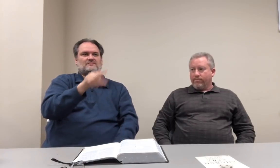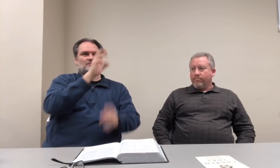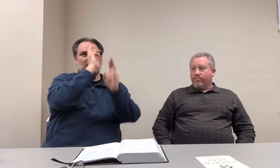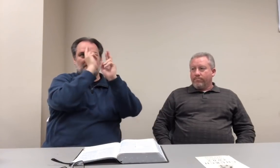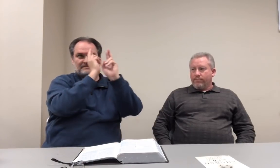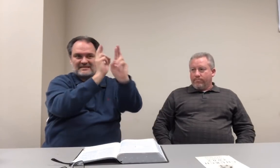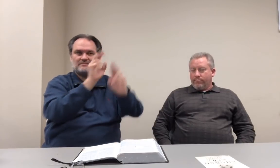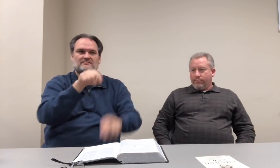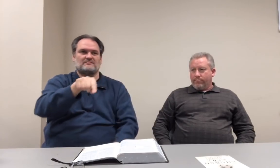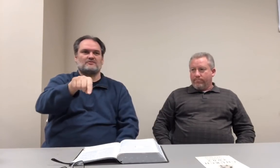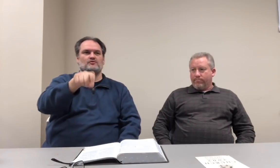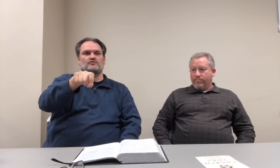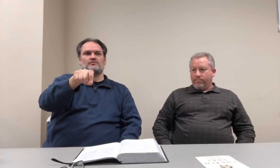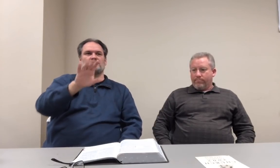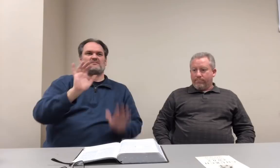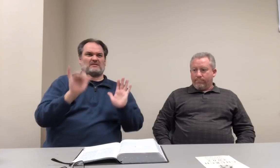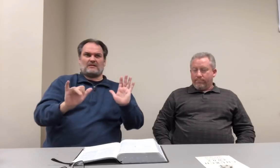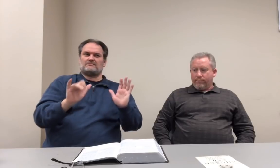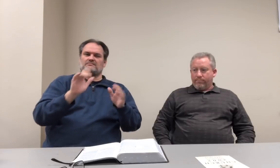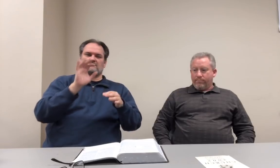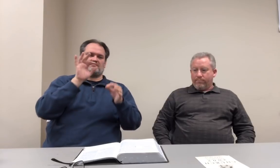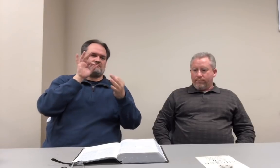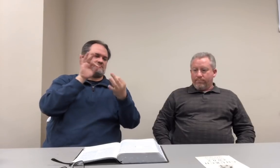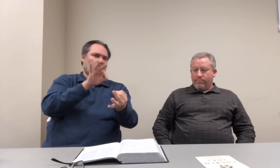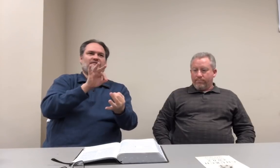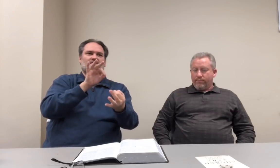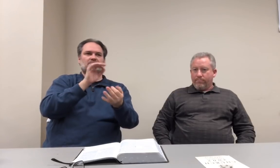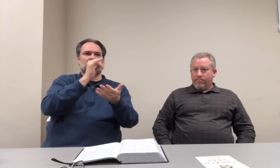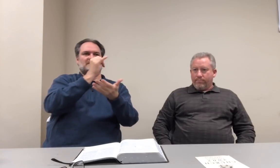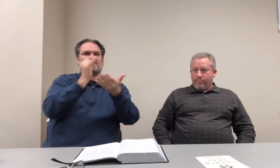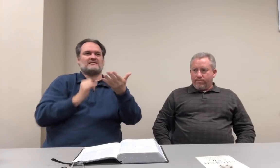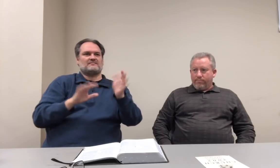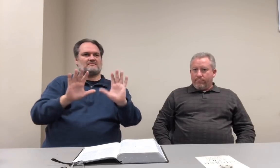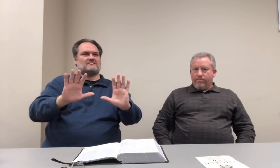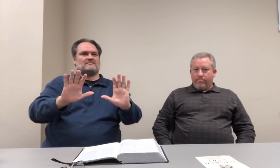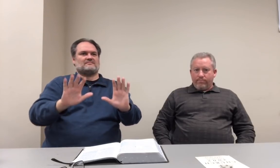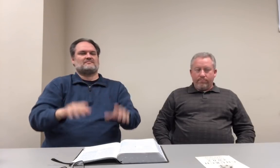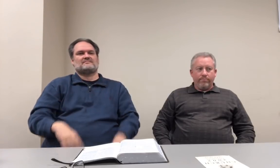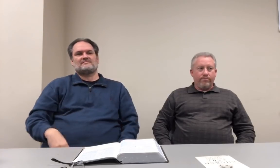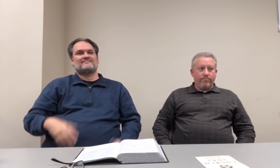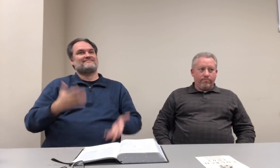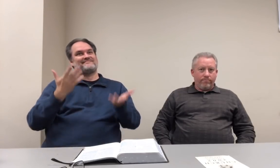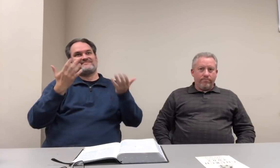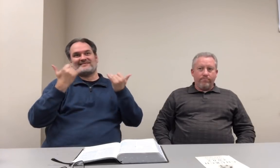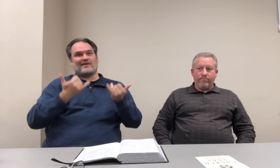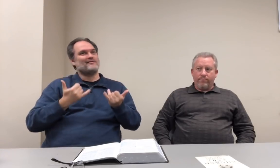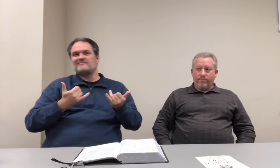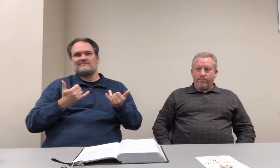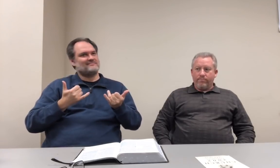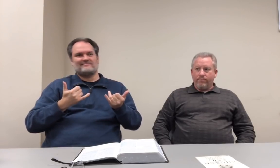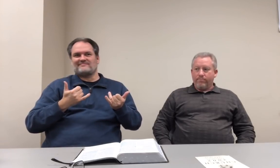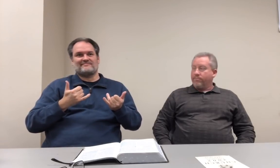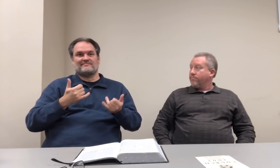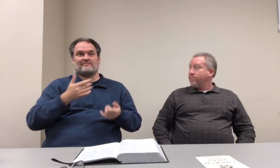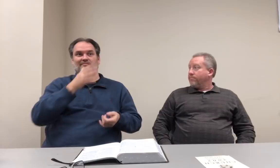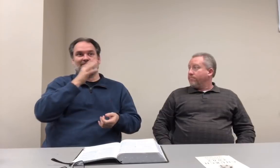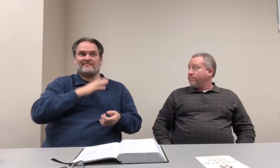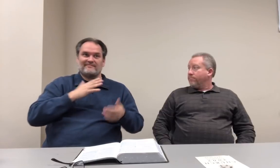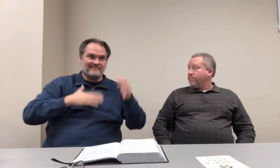natures preserved their specific qualities. So he took on extra. But he didn't lose any of himself.